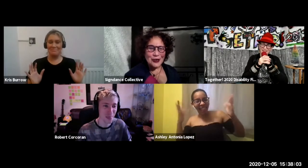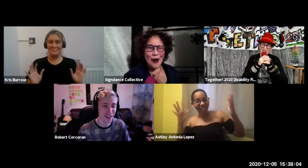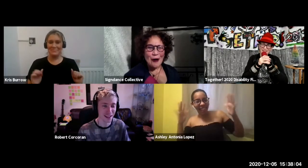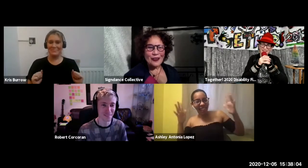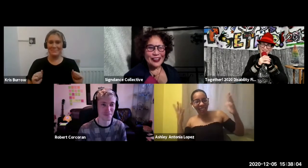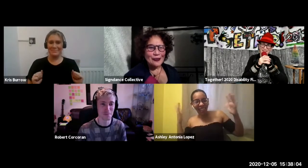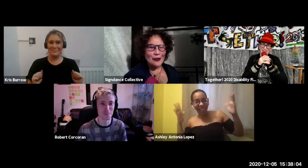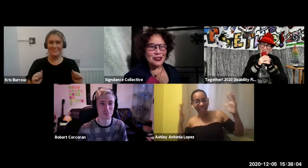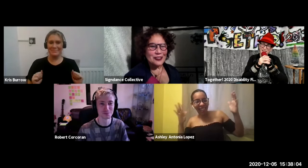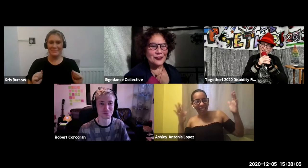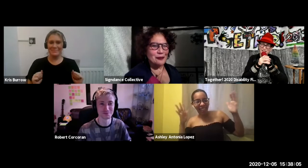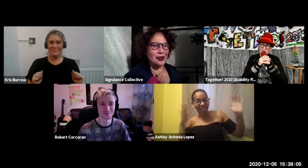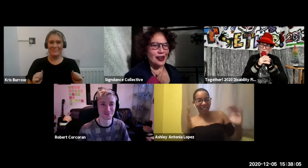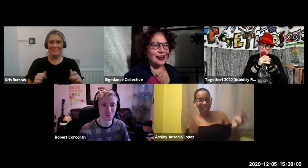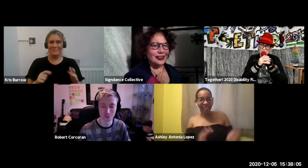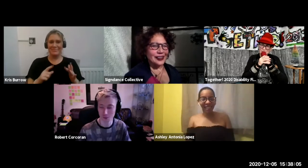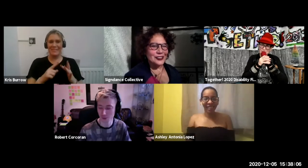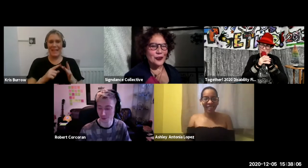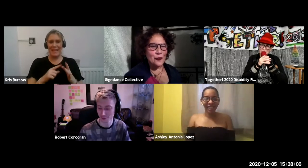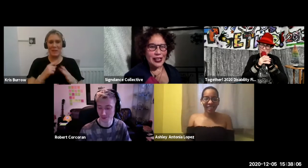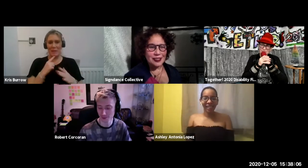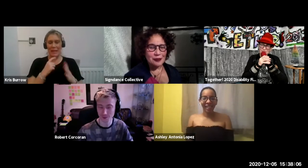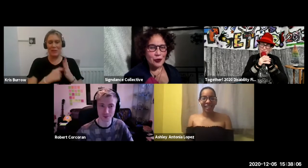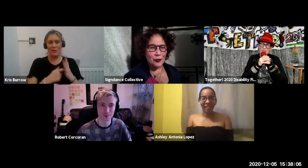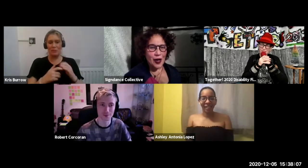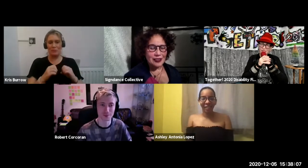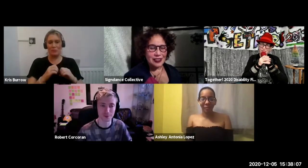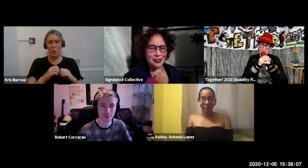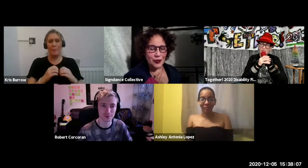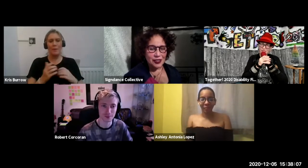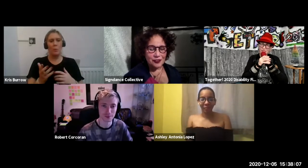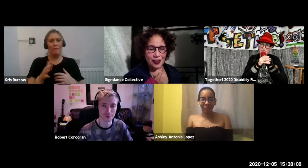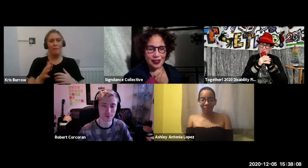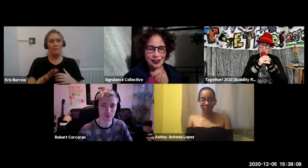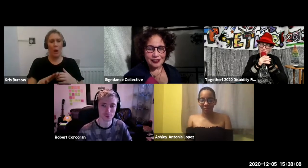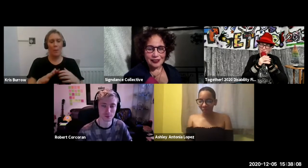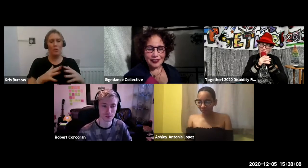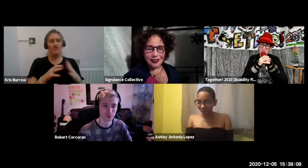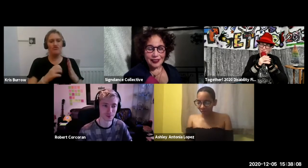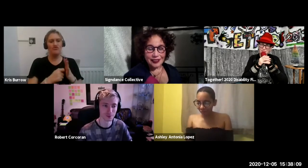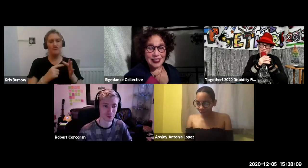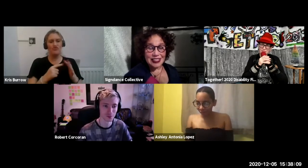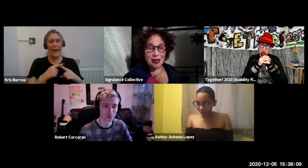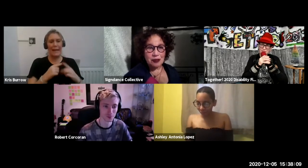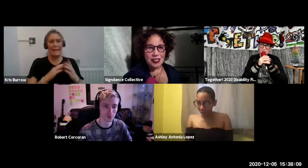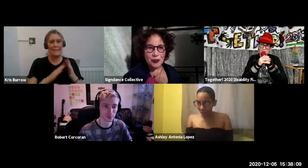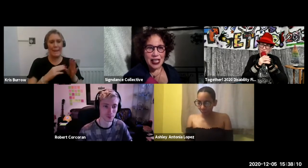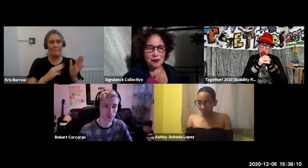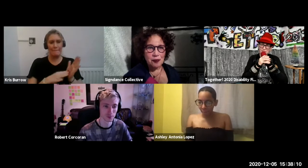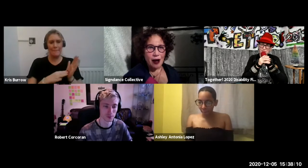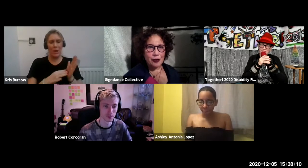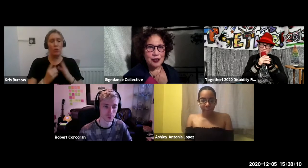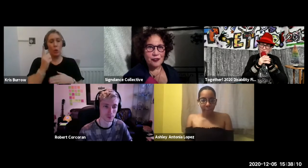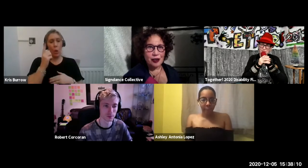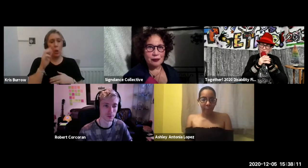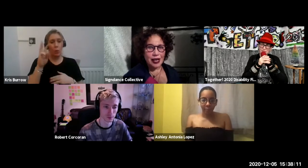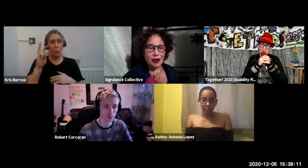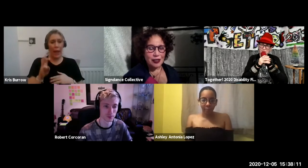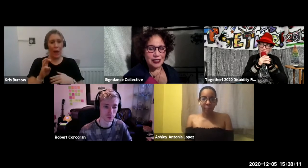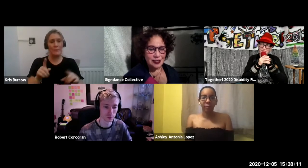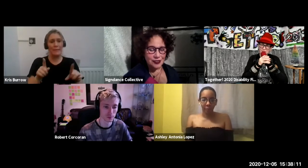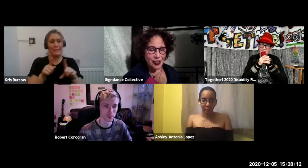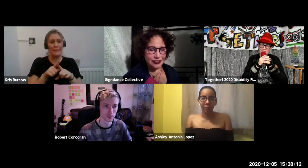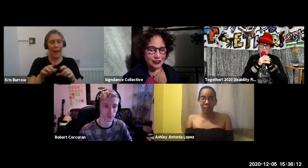So Rob is from Wrexham, North Wales, and he's one of the same place where David Bauer is from,